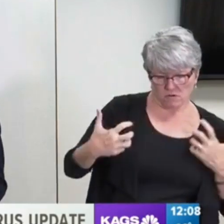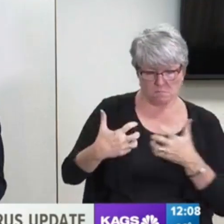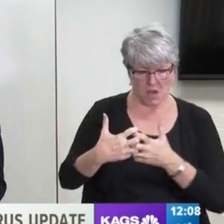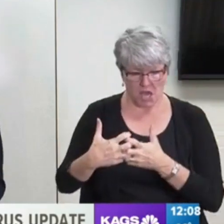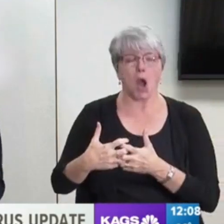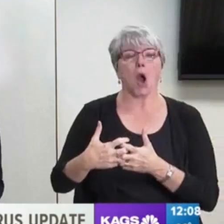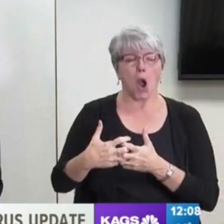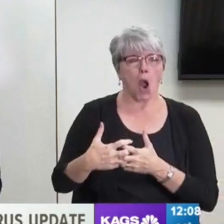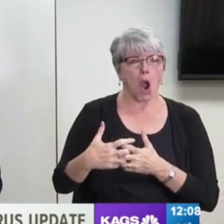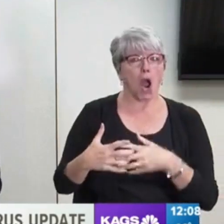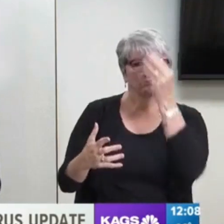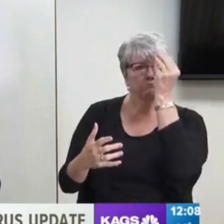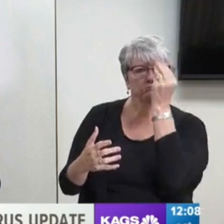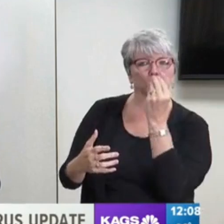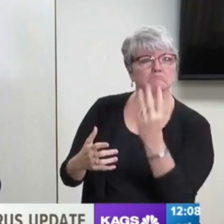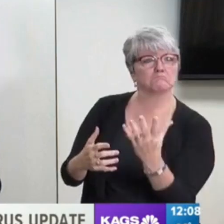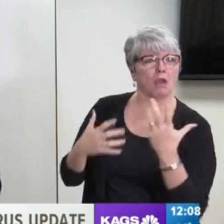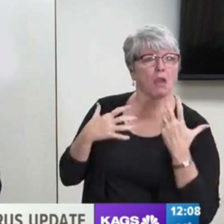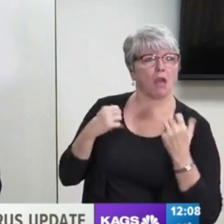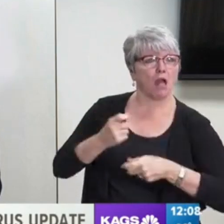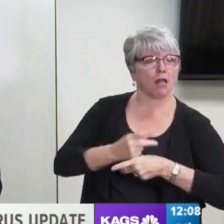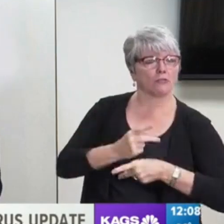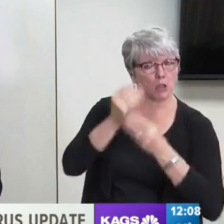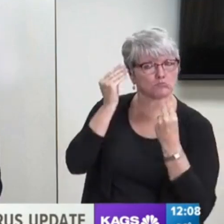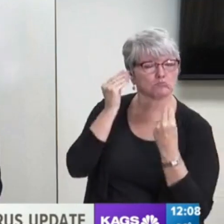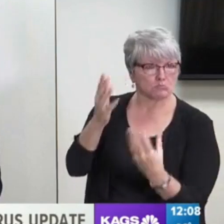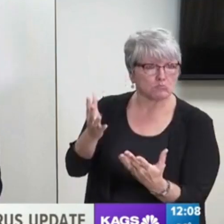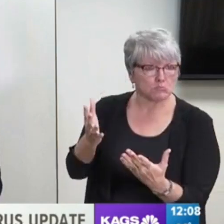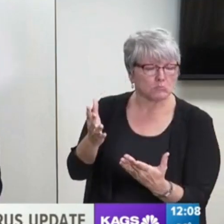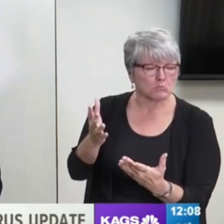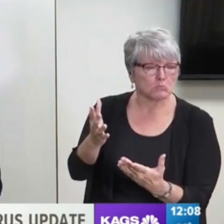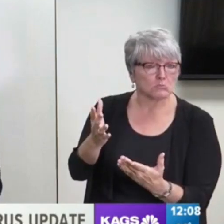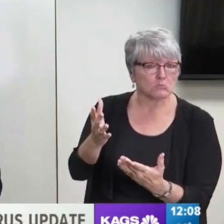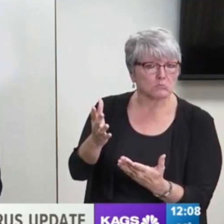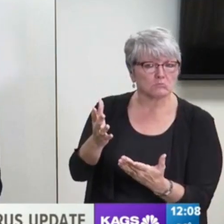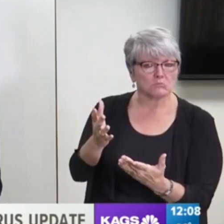alert our healthcare